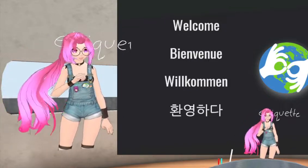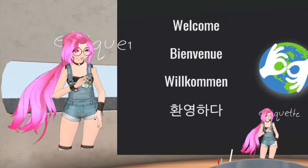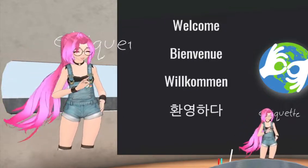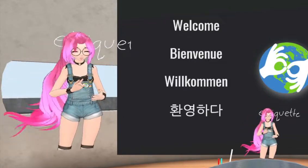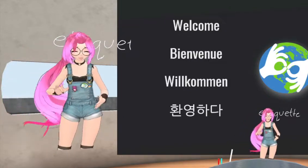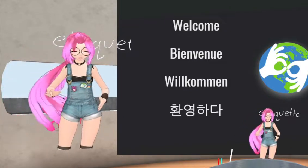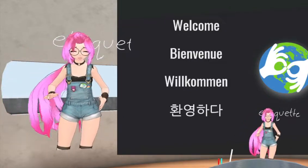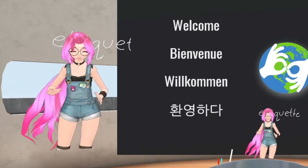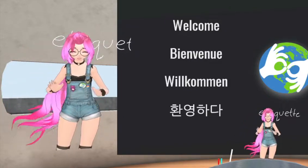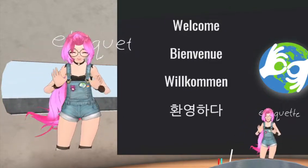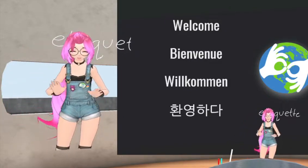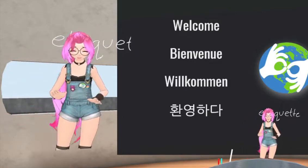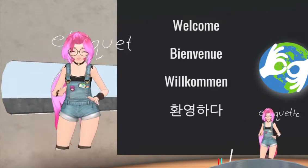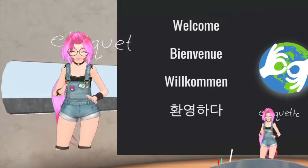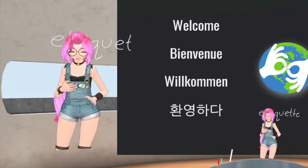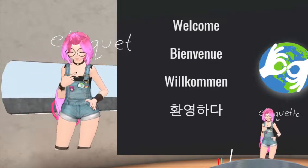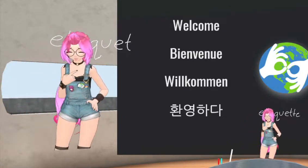Two T's.